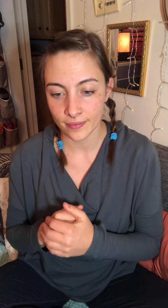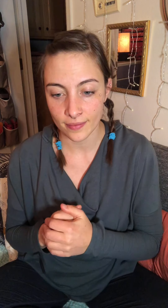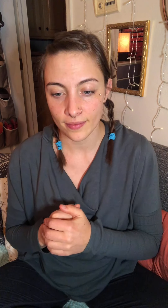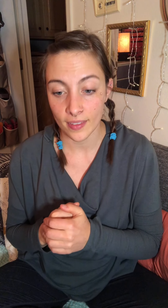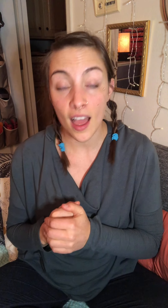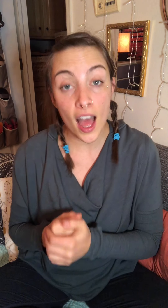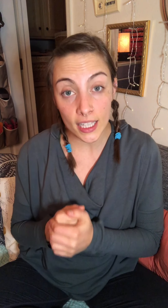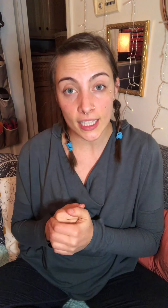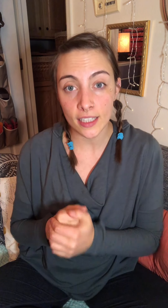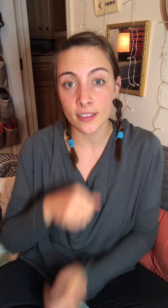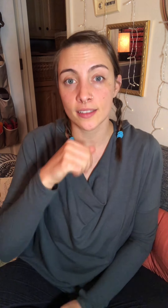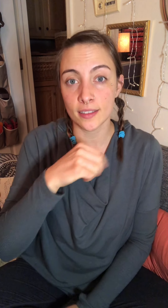ugly,